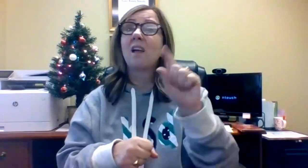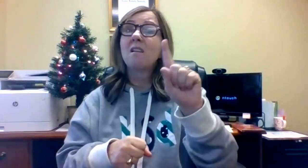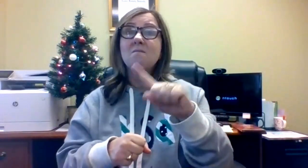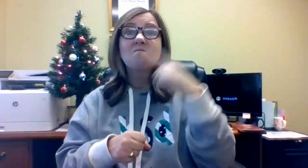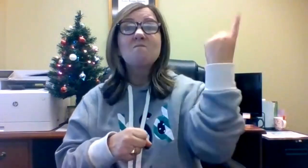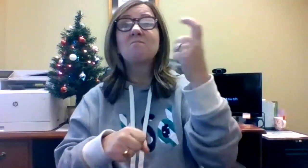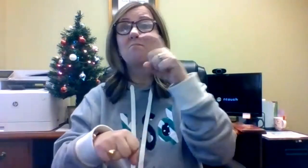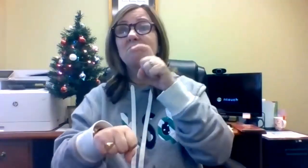us.